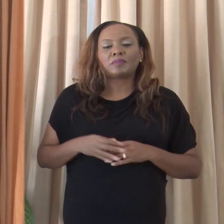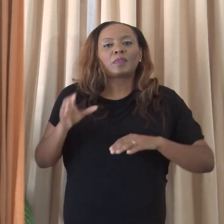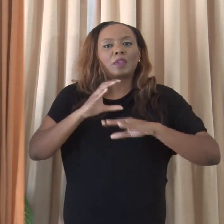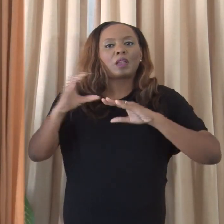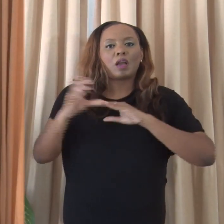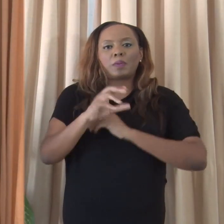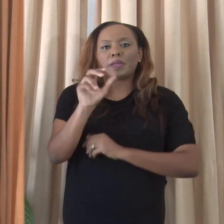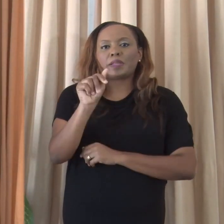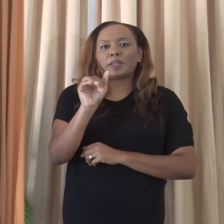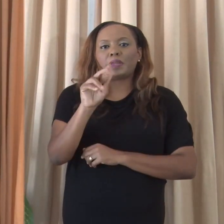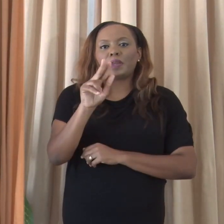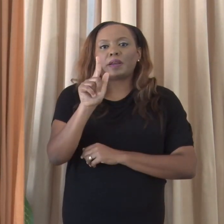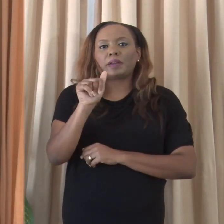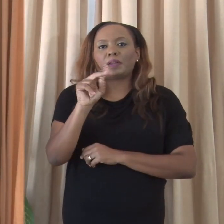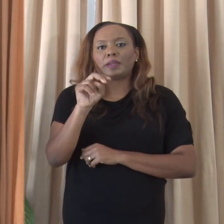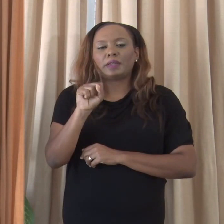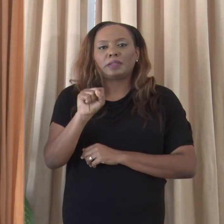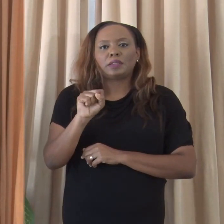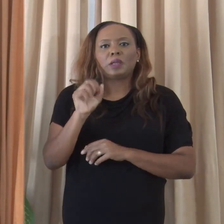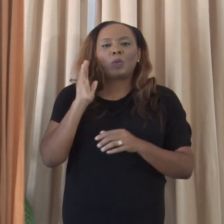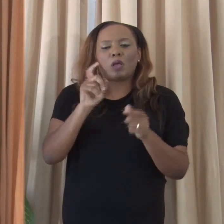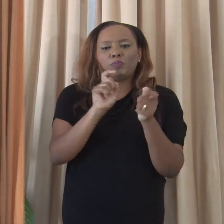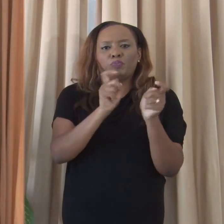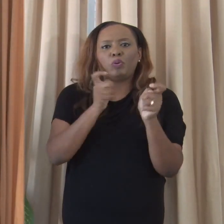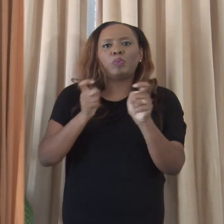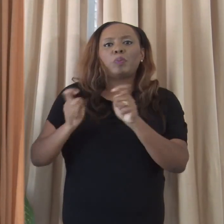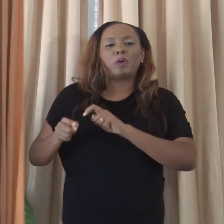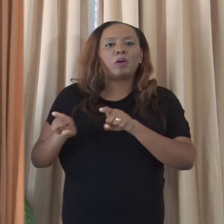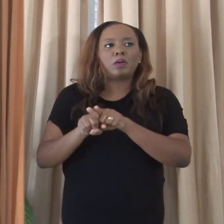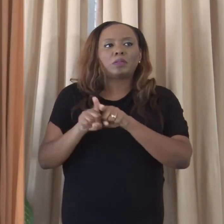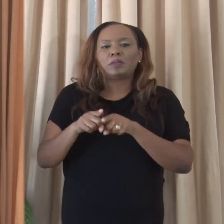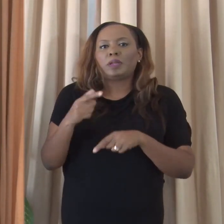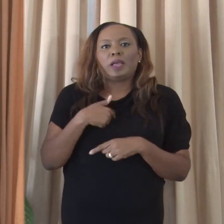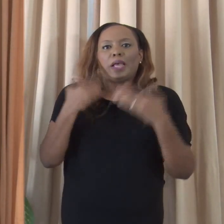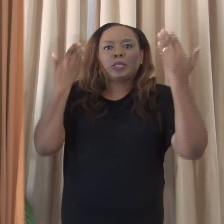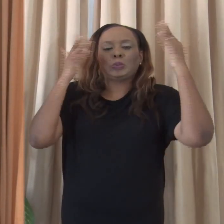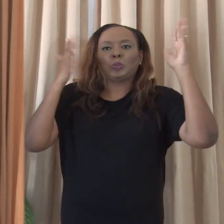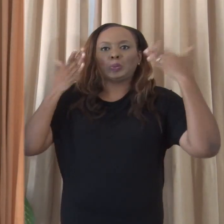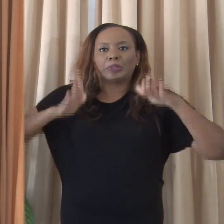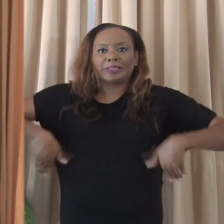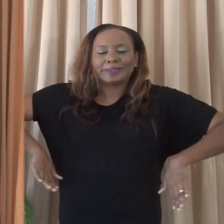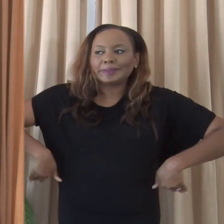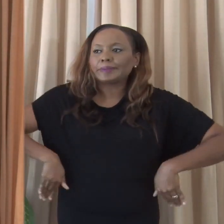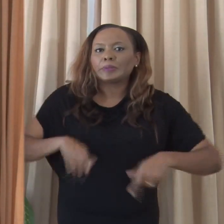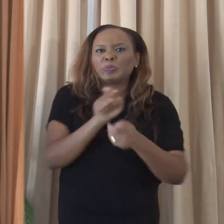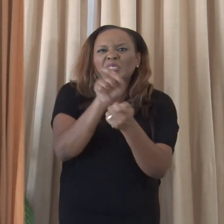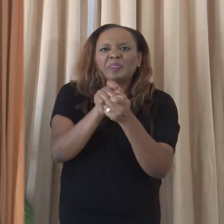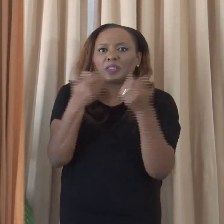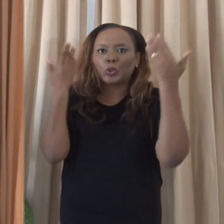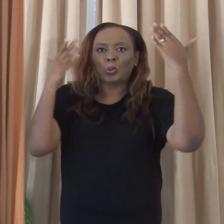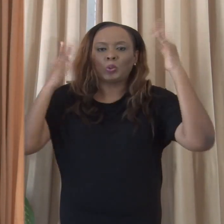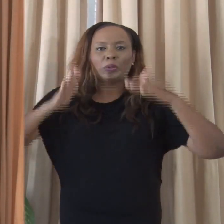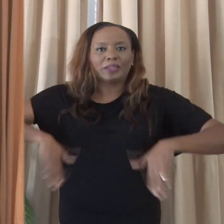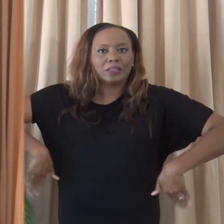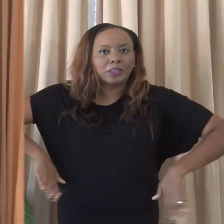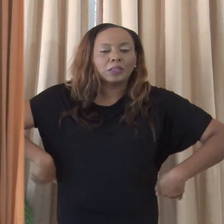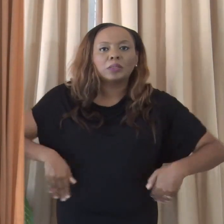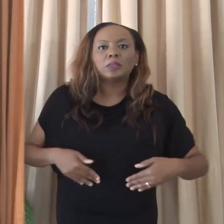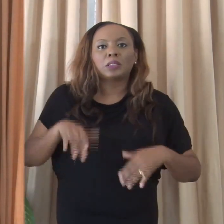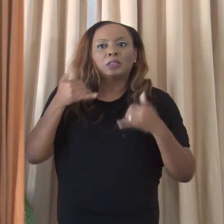to their borders. And that situation is one that I could not speak definitively to, because we would now have to have discussions